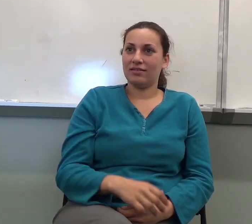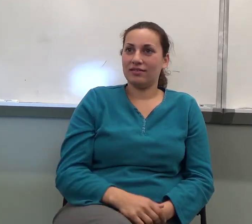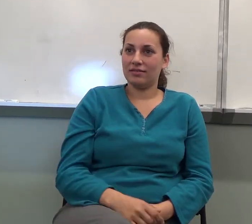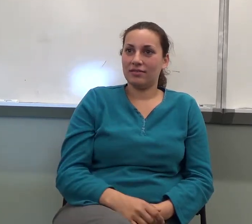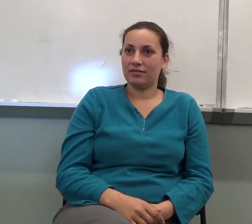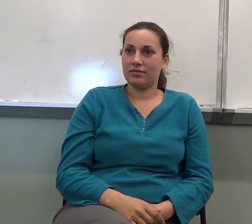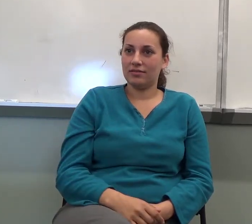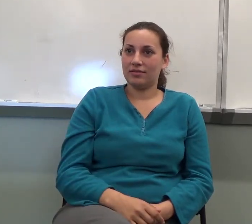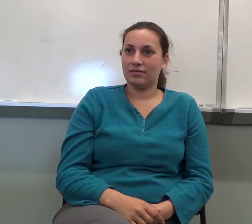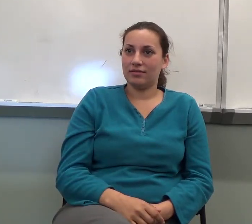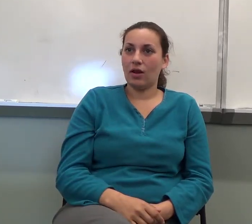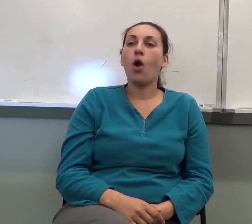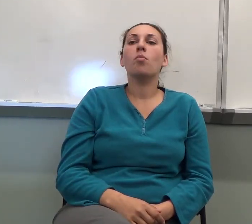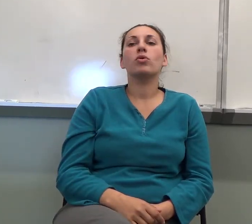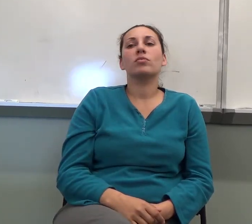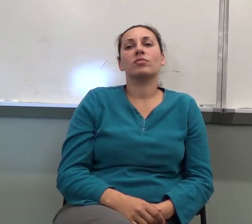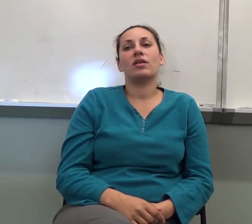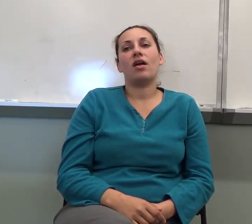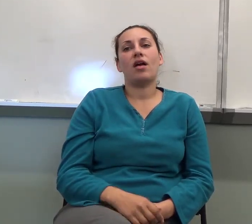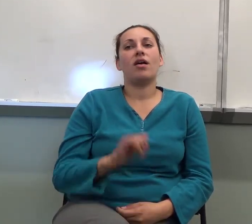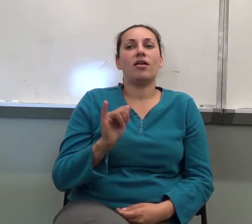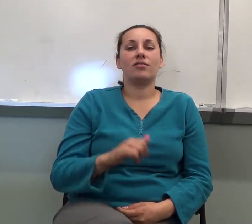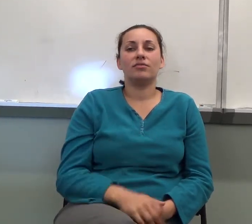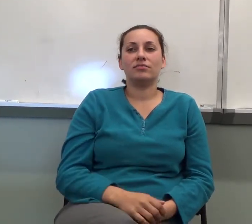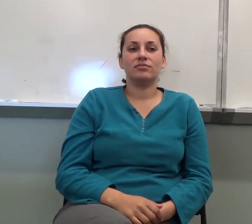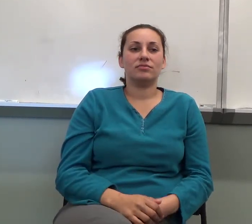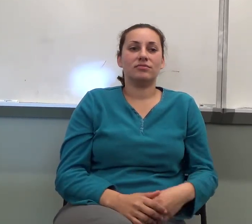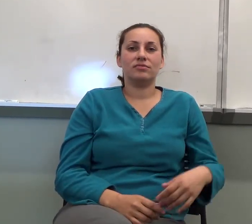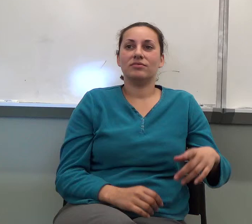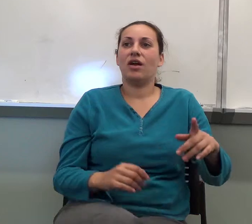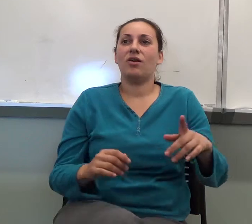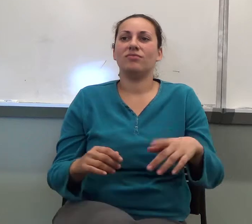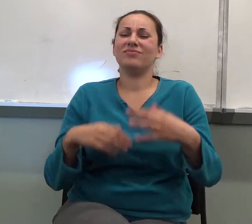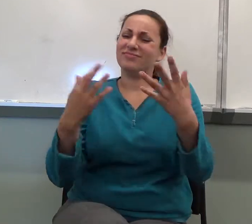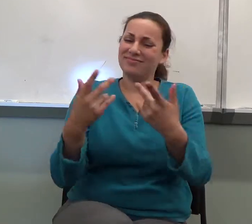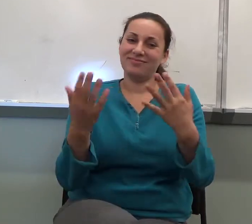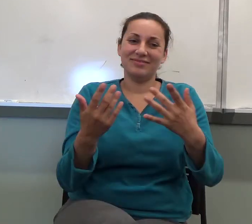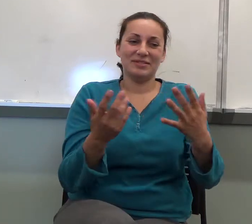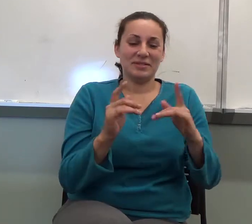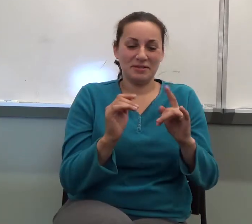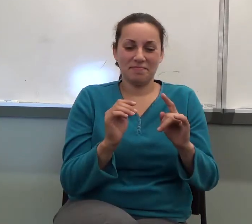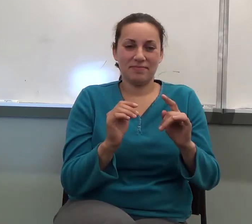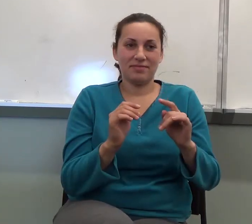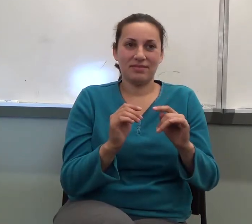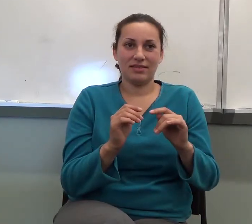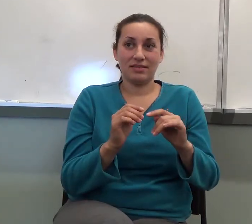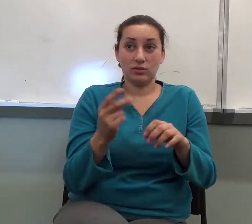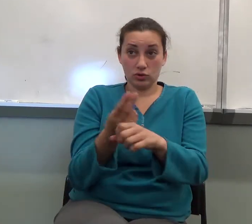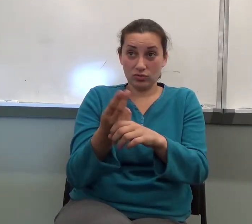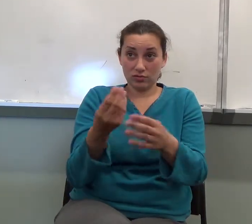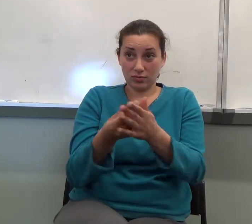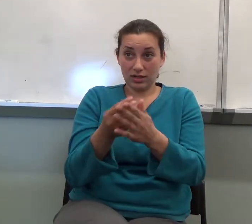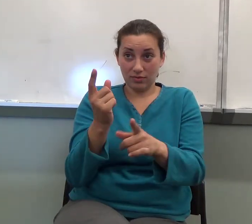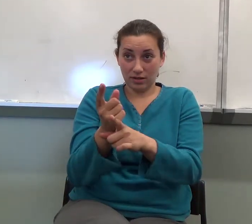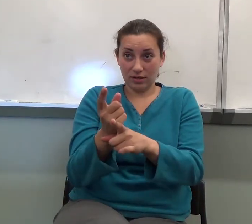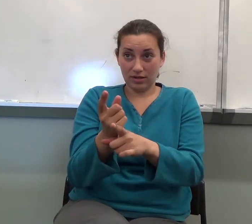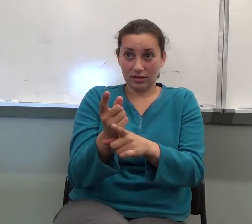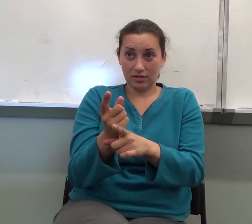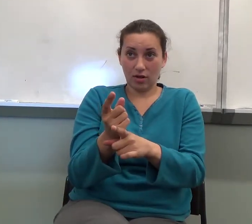one formula and put different labels on it for different types of applications. And, okay, but